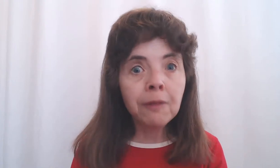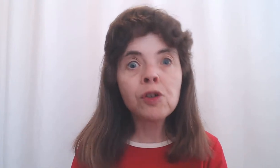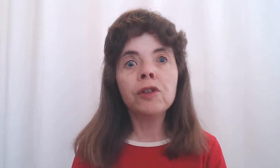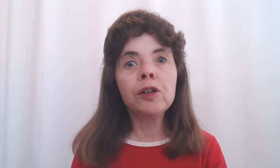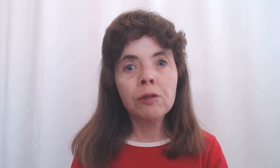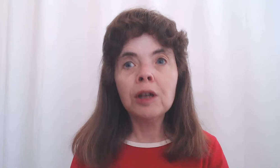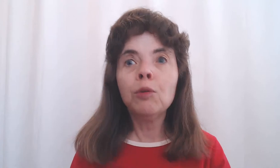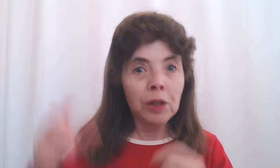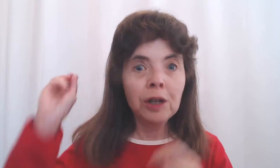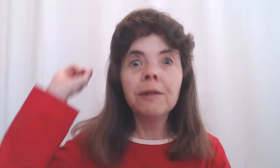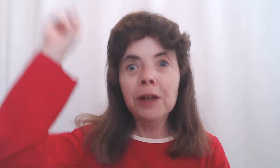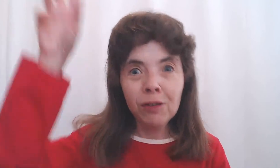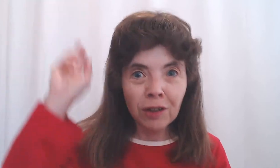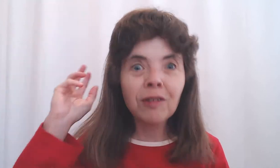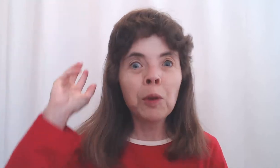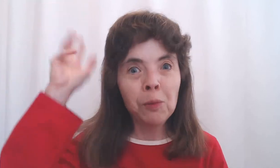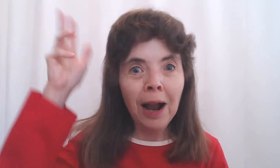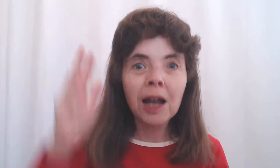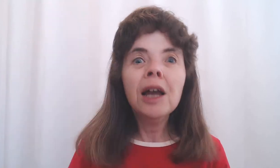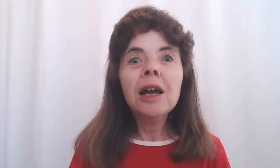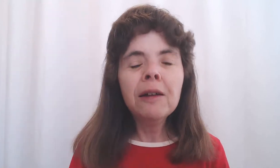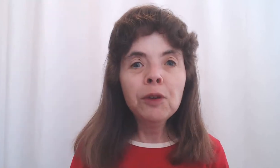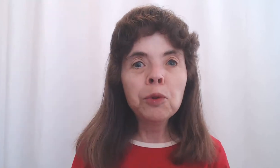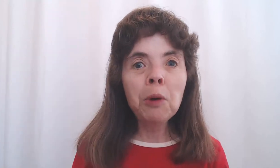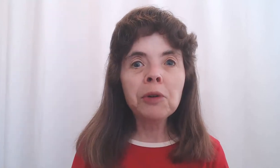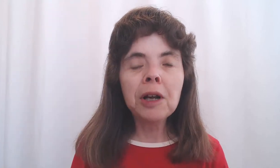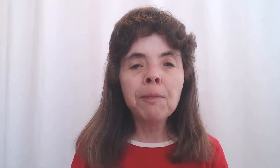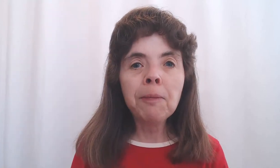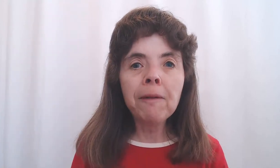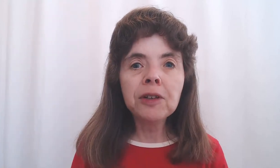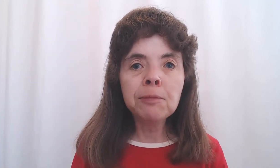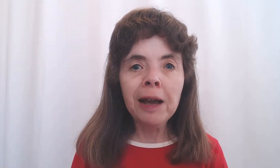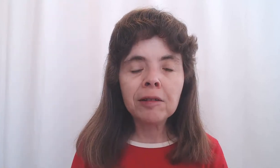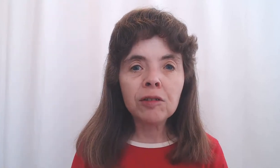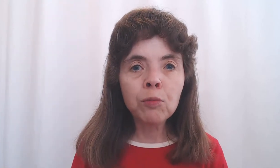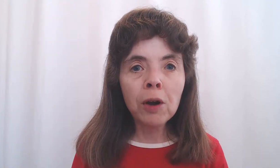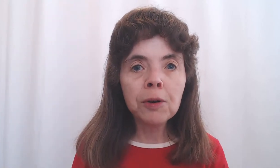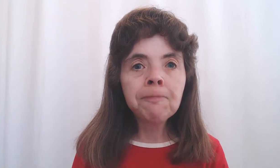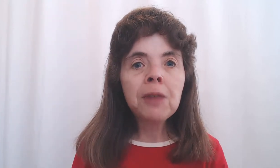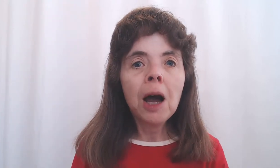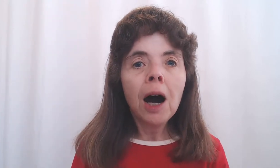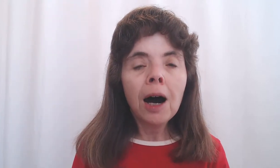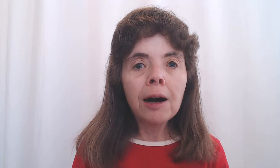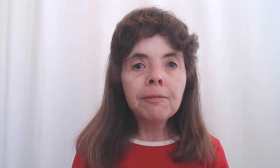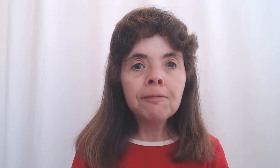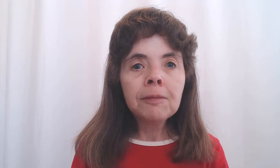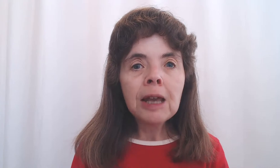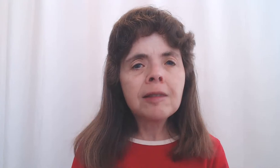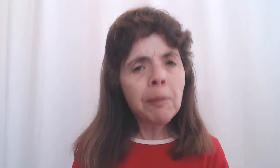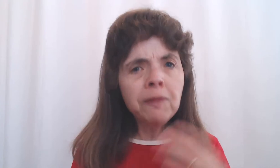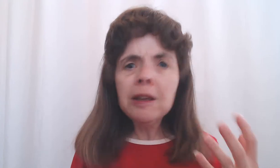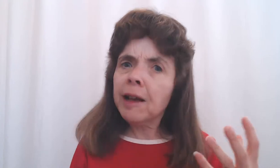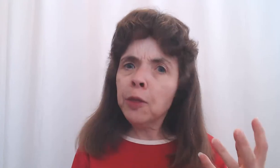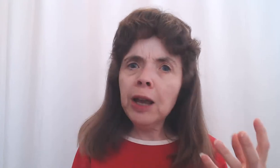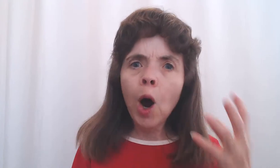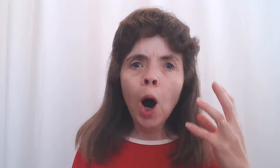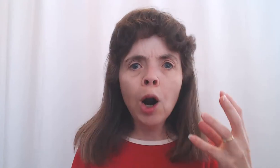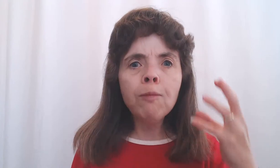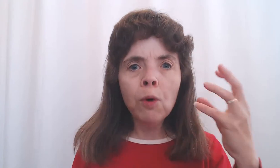a vision that you really could have hit Jesus with a wreck if you'd thrown it up above the Damascus Road. Some of these, I think, are more